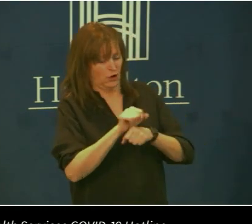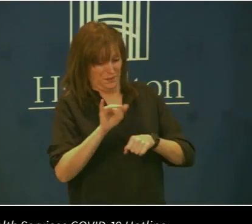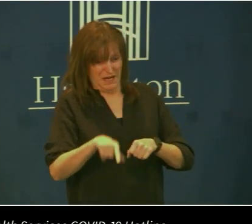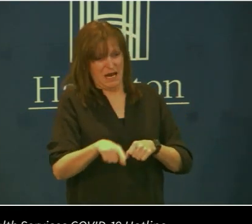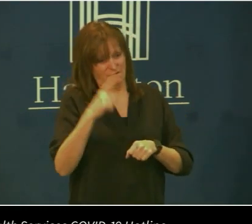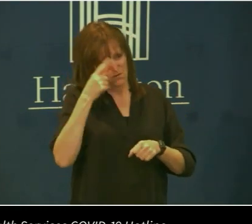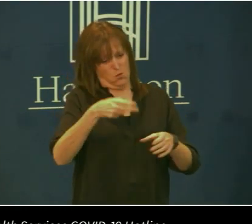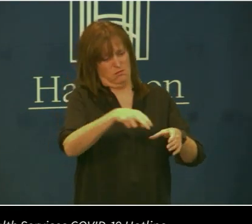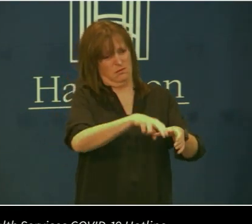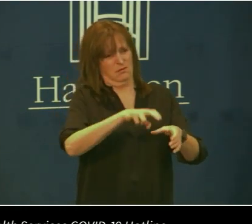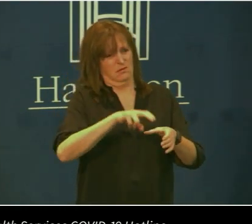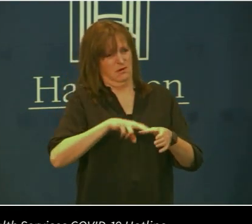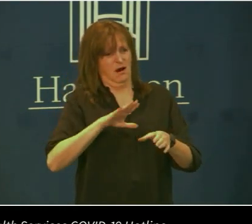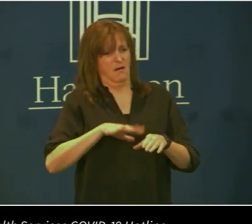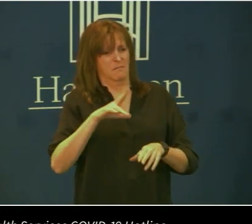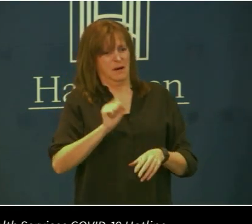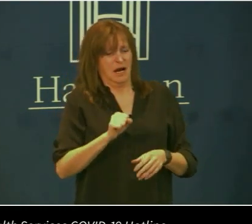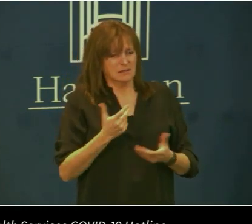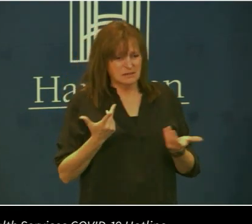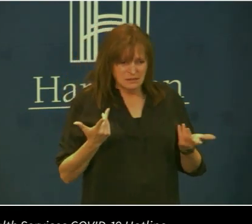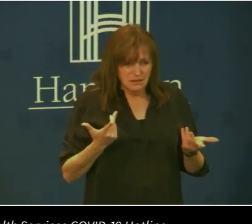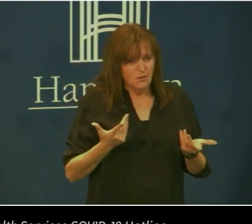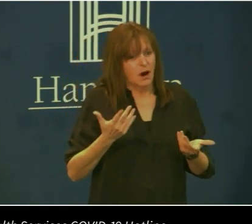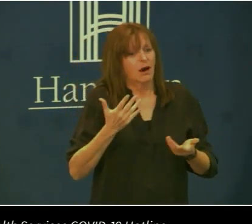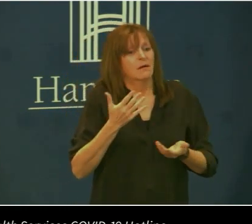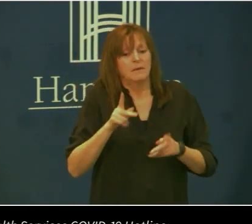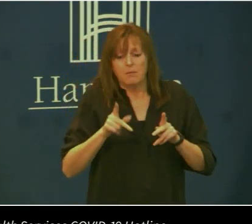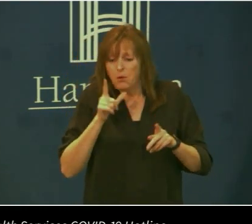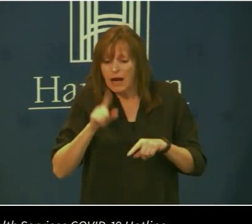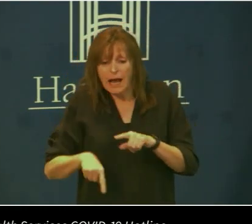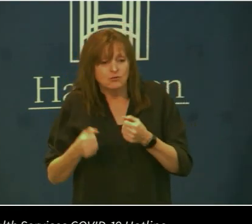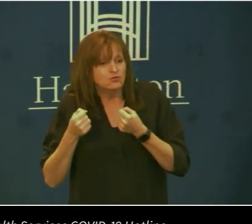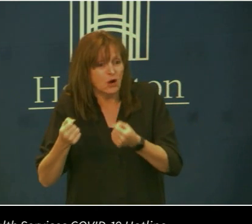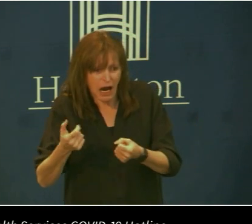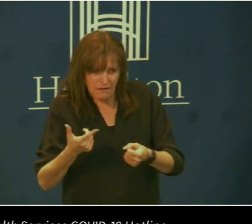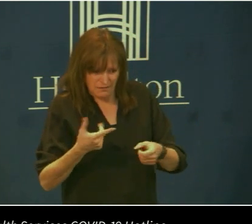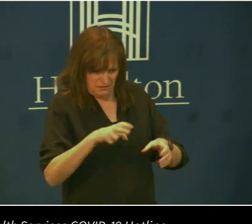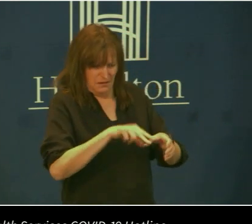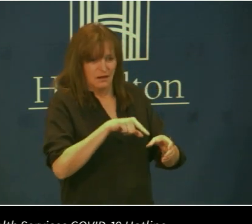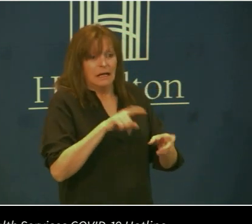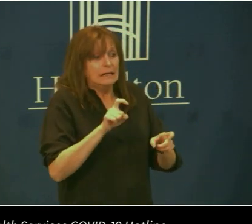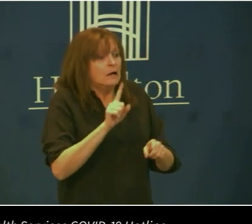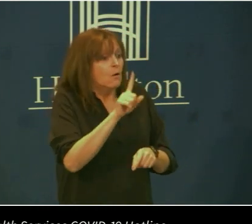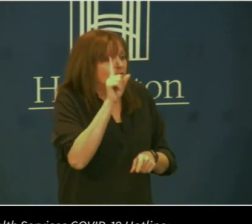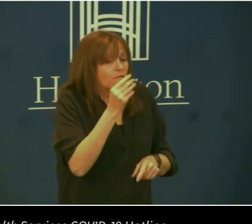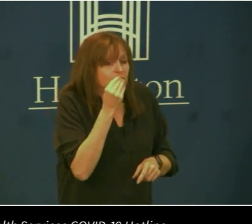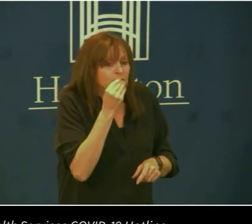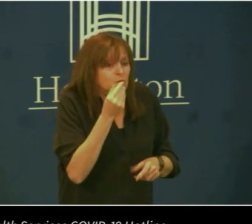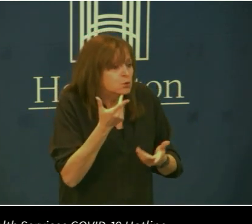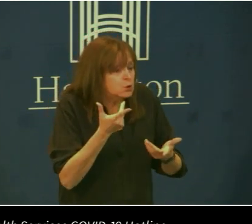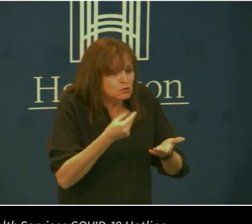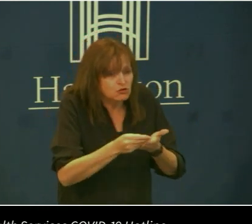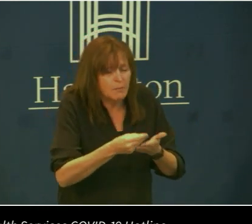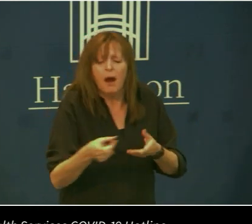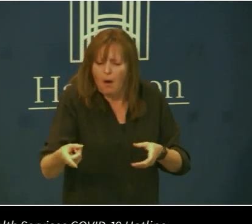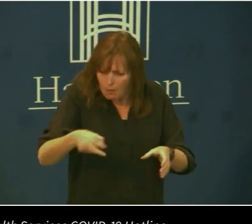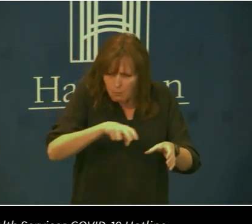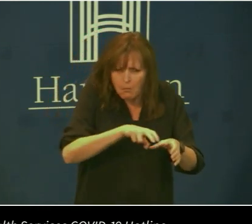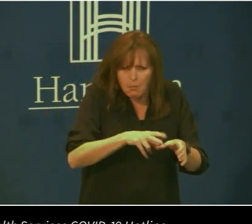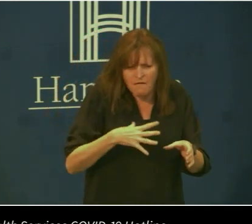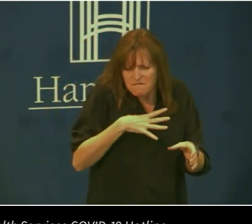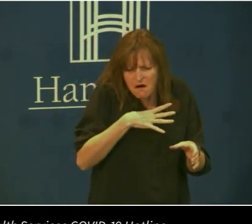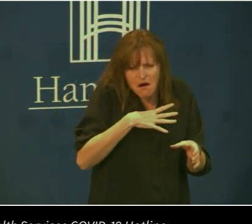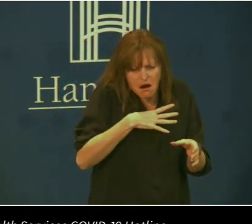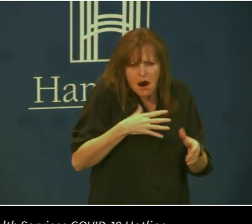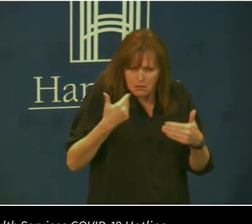car, that they can do that and then come home directly. So you're actually potentially infecting a